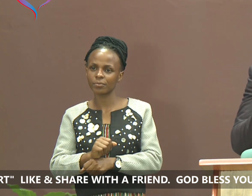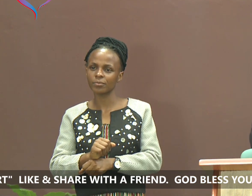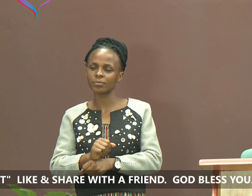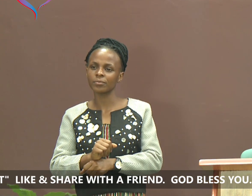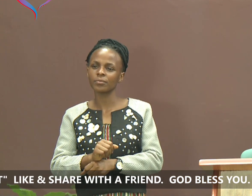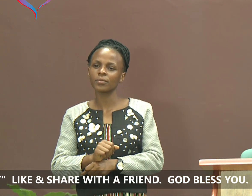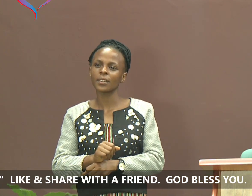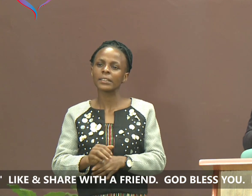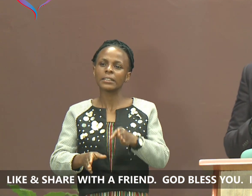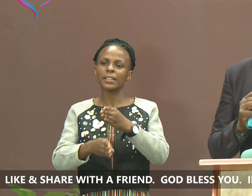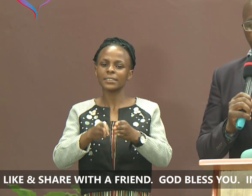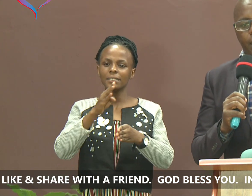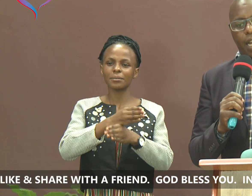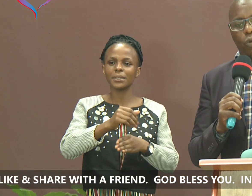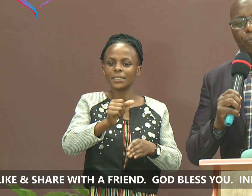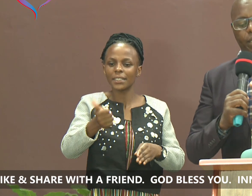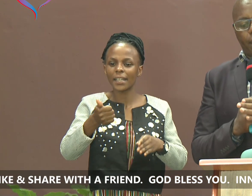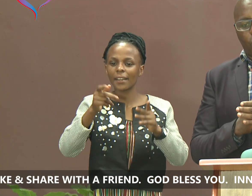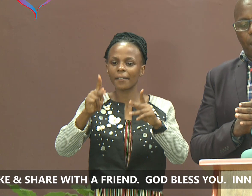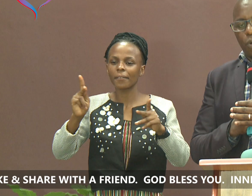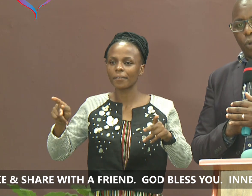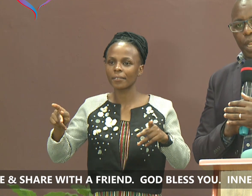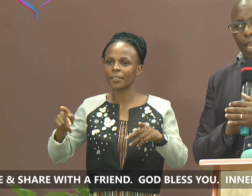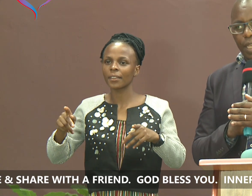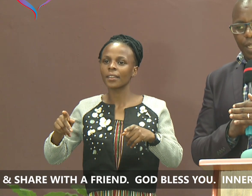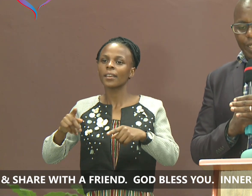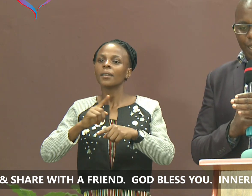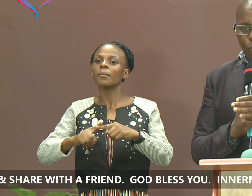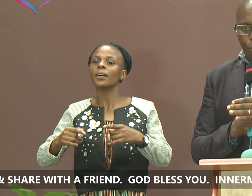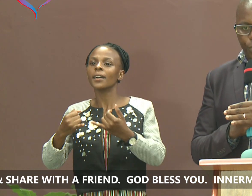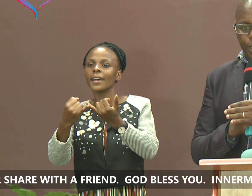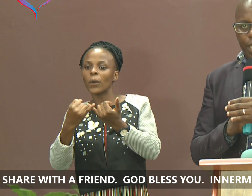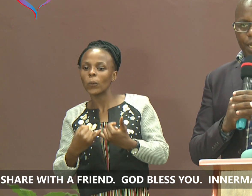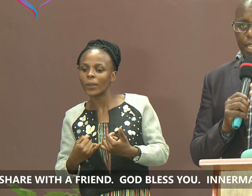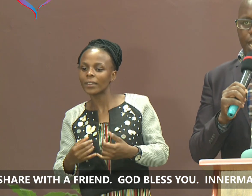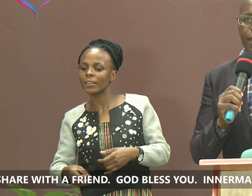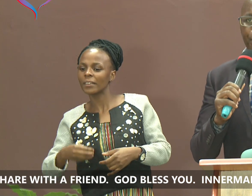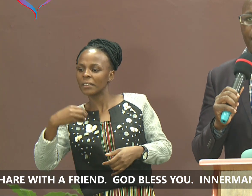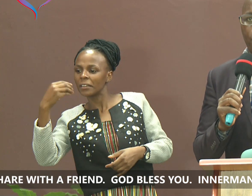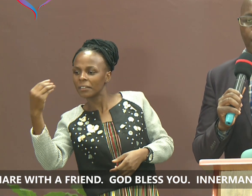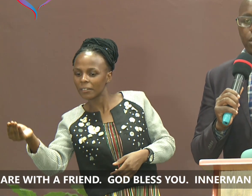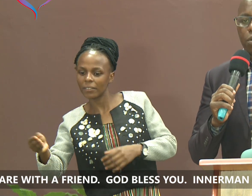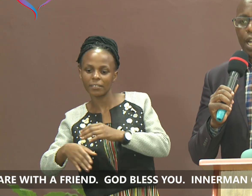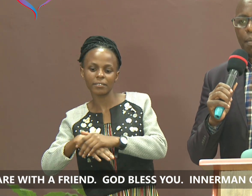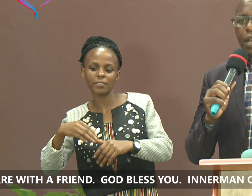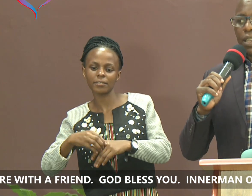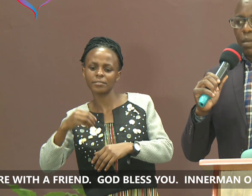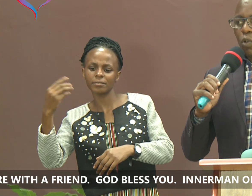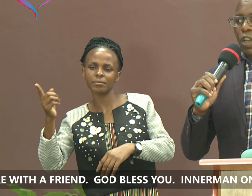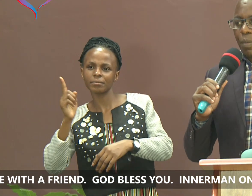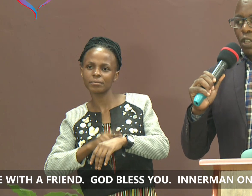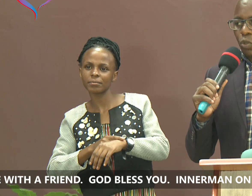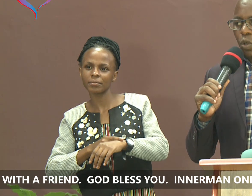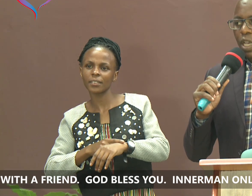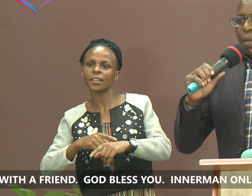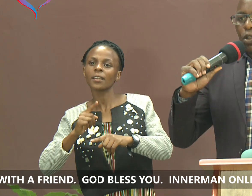kuzimba abantu abalala naye nga patana gwe bamu okubeera naye tamuwa budde naye nga byakola ayinza kugamba ndi